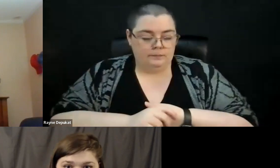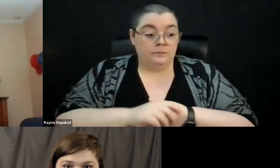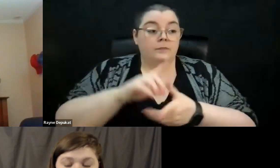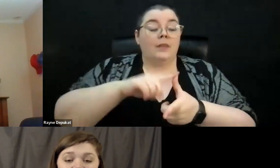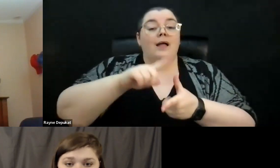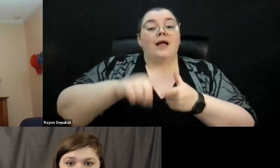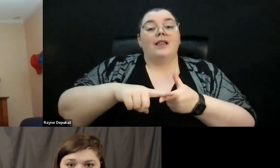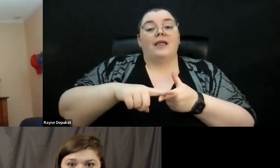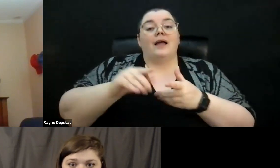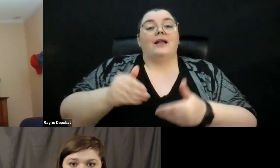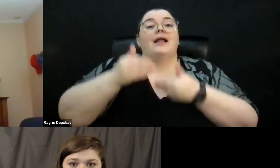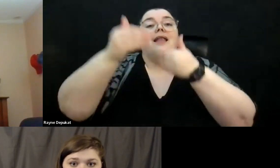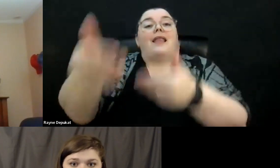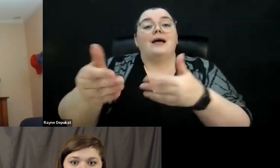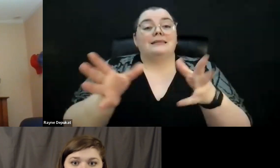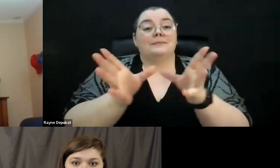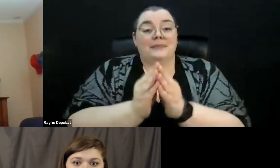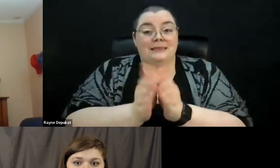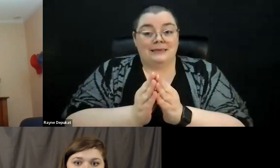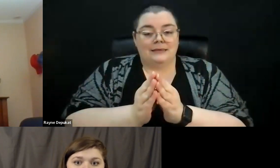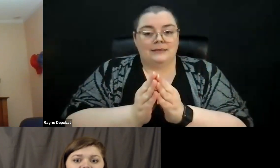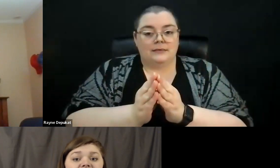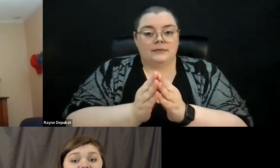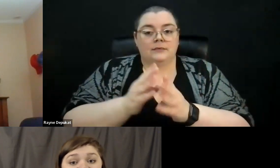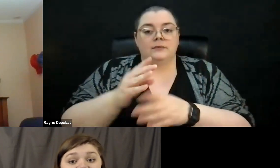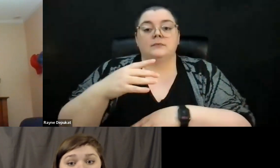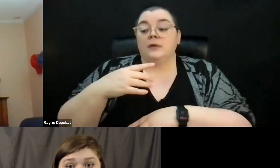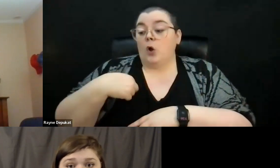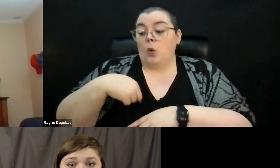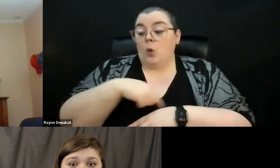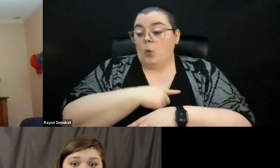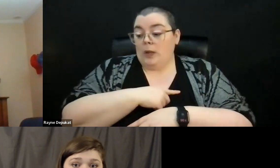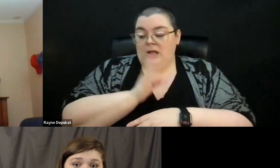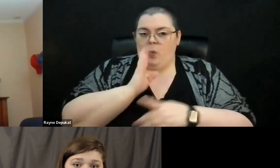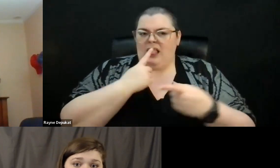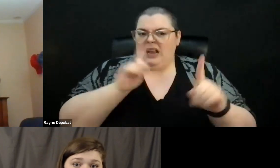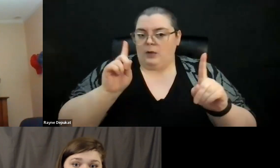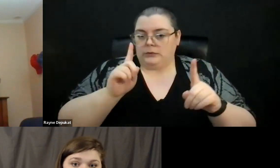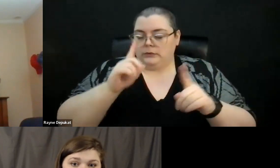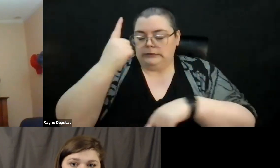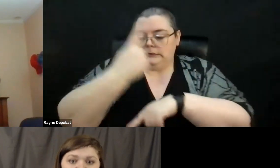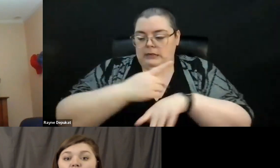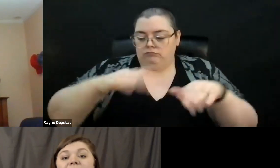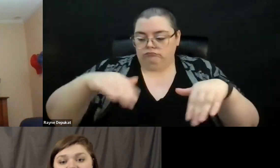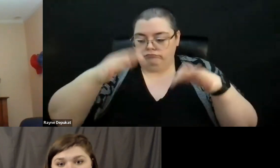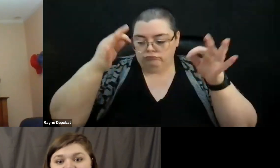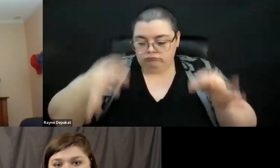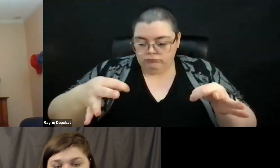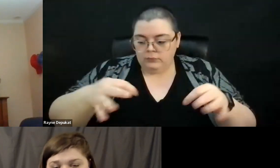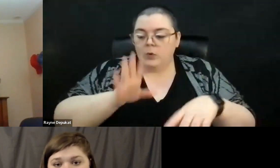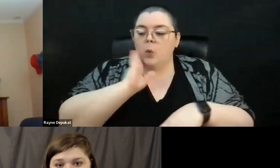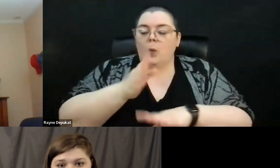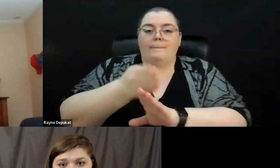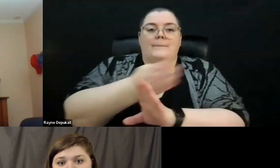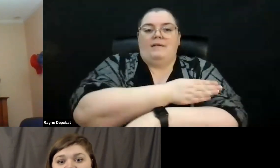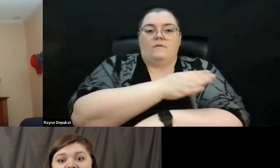And then recommendations. The next meeting, we will announce the date. We have